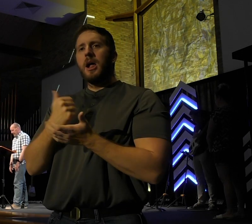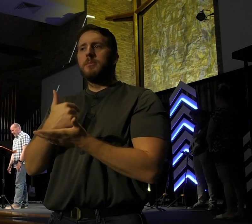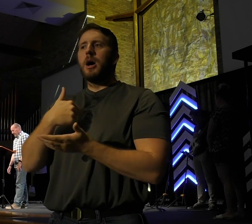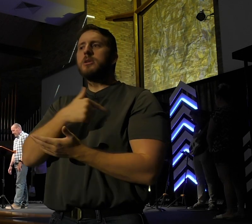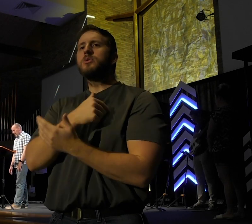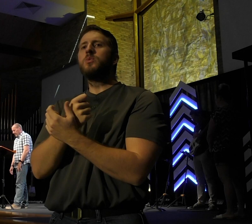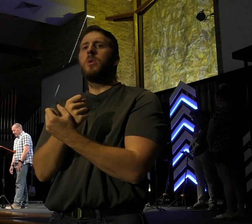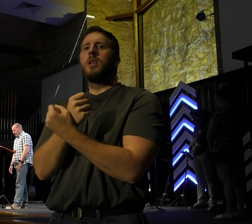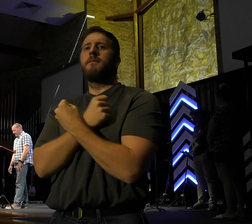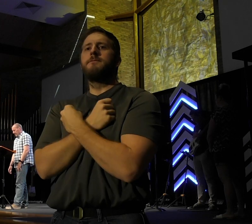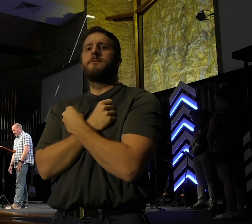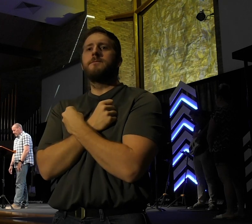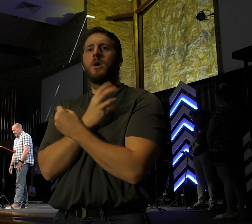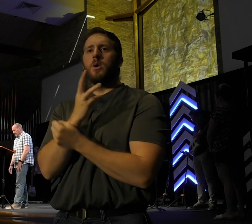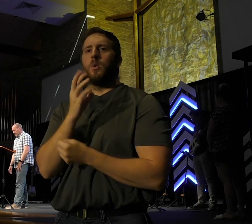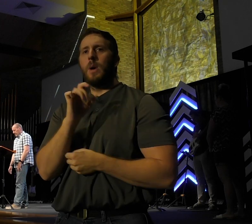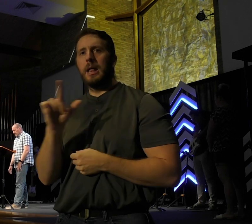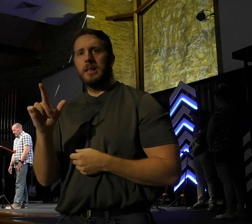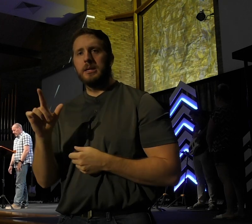well?